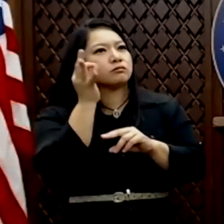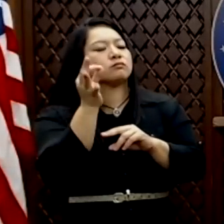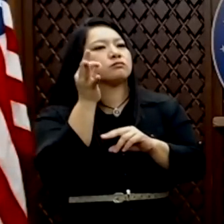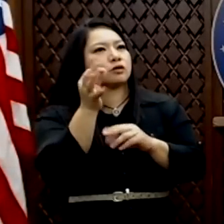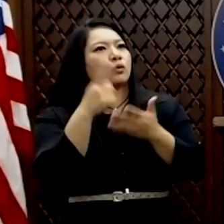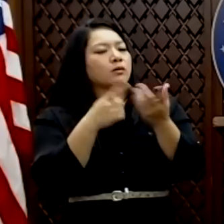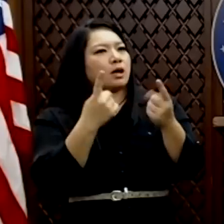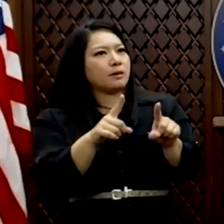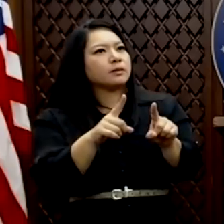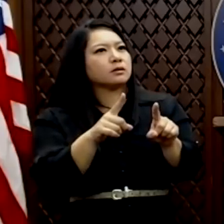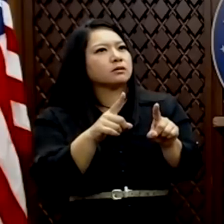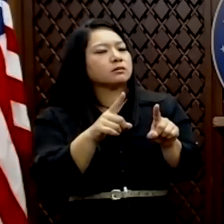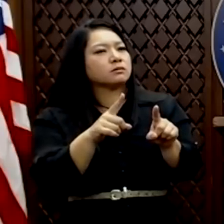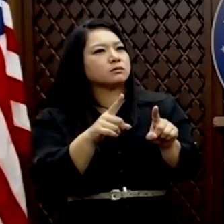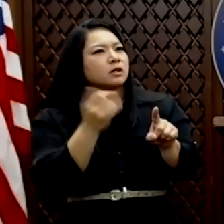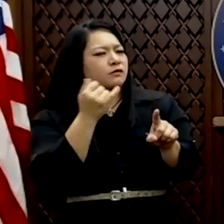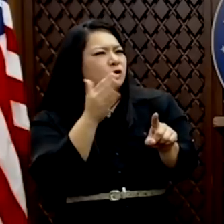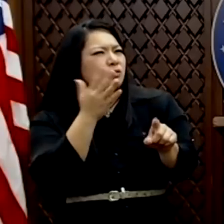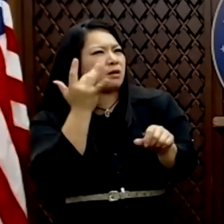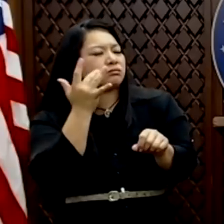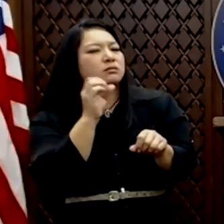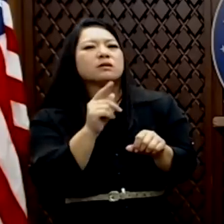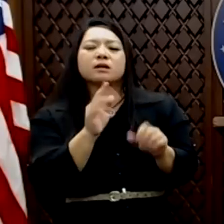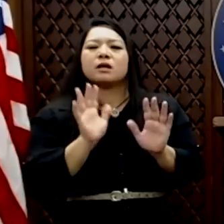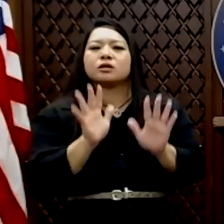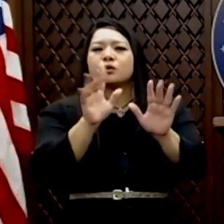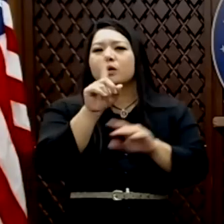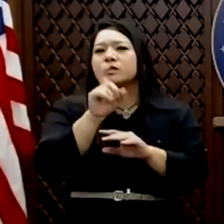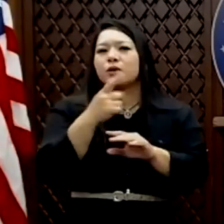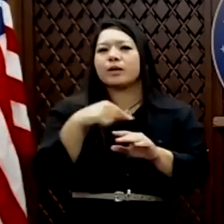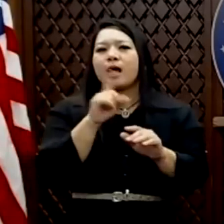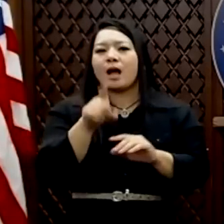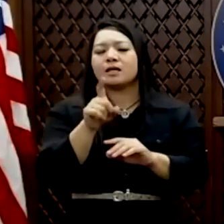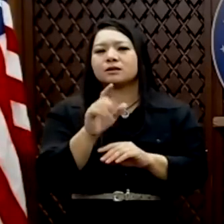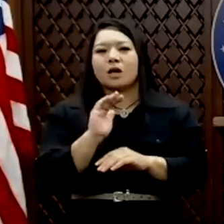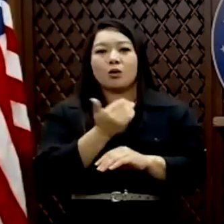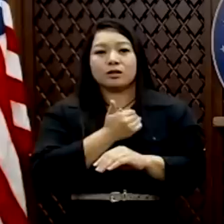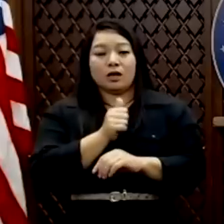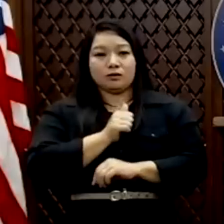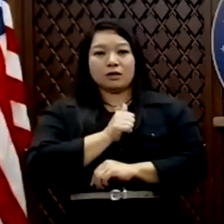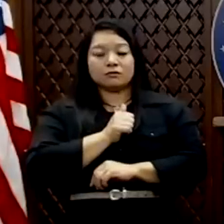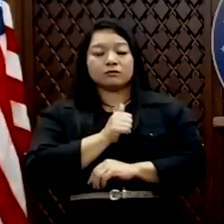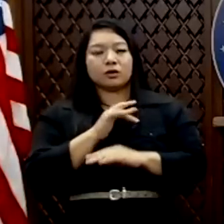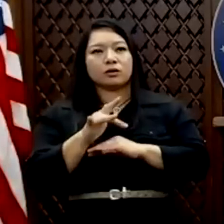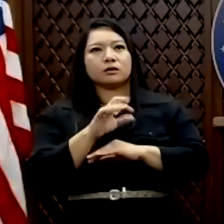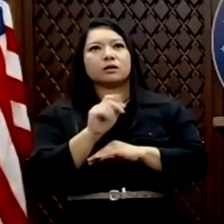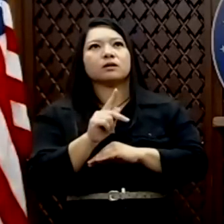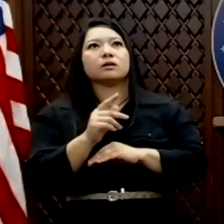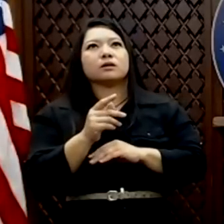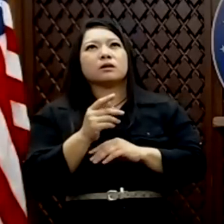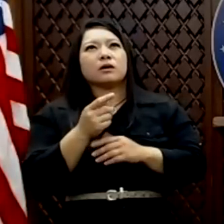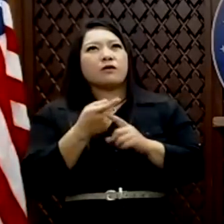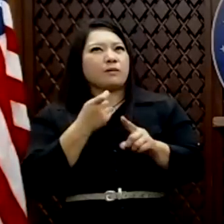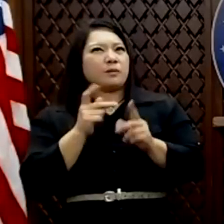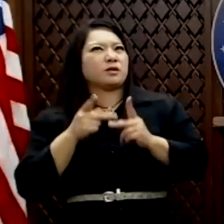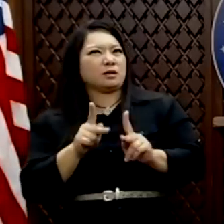so, why or why not? That's an excellent question, and it's a question that we asked ourselves actually very early on. So from our initial projections that we